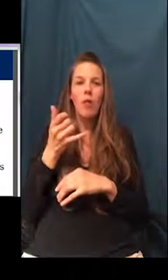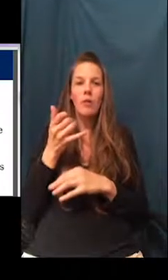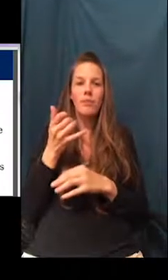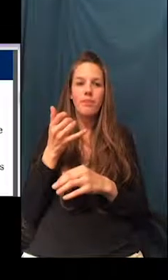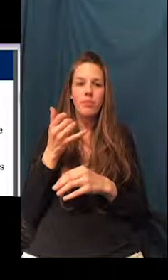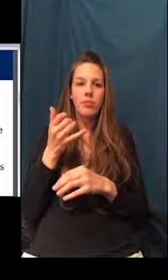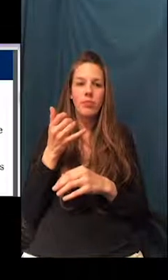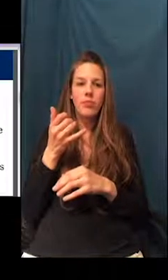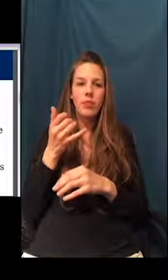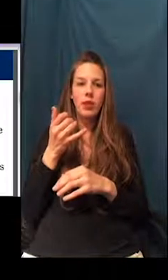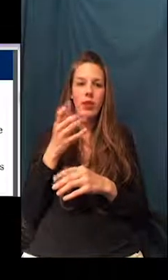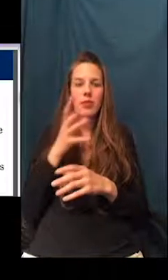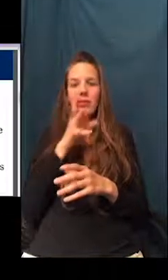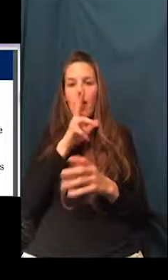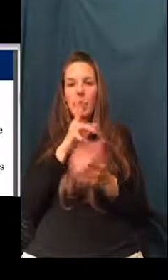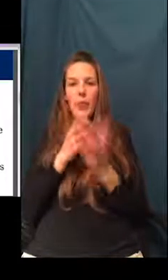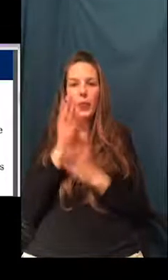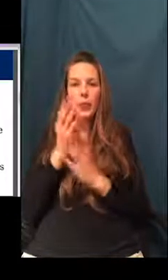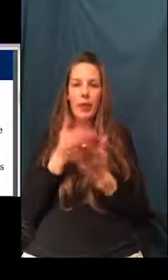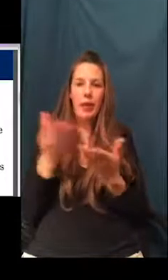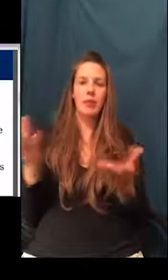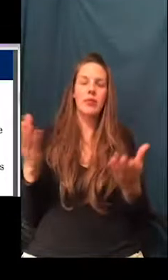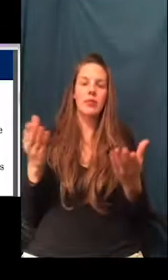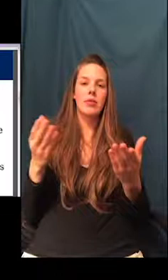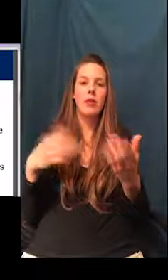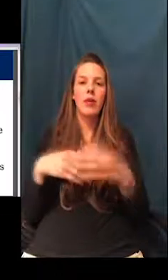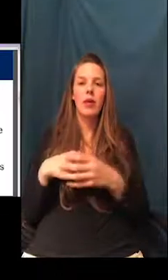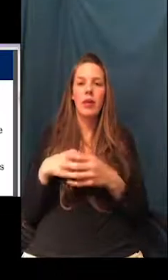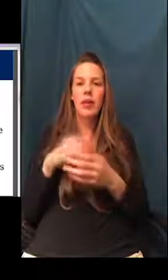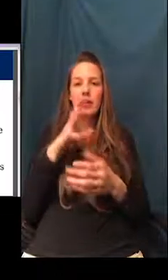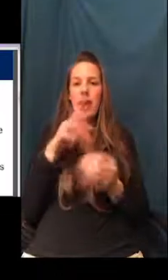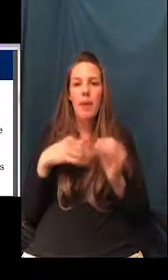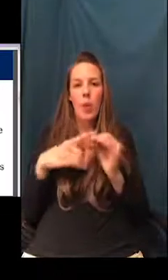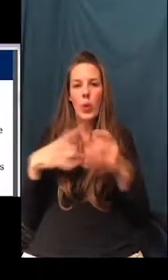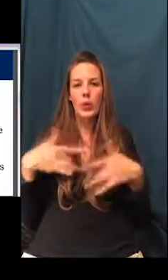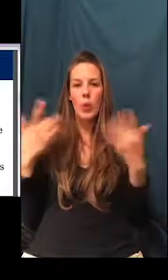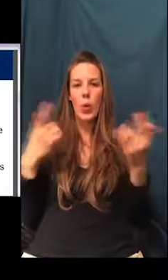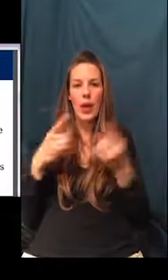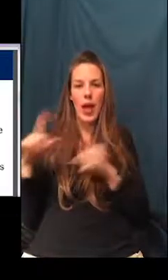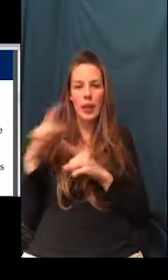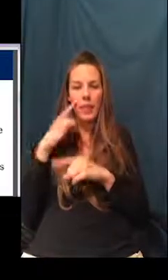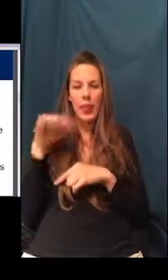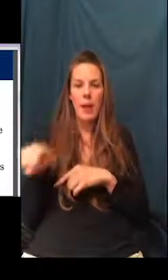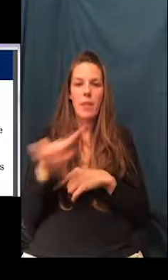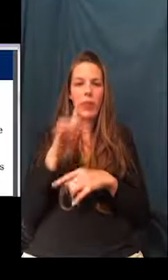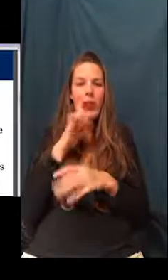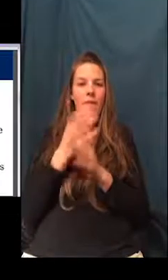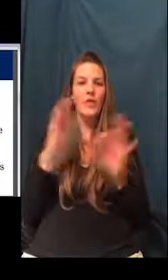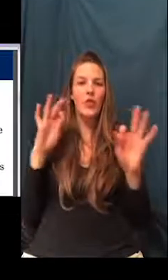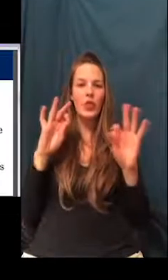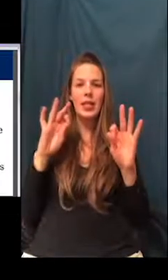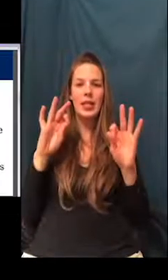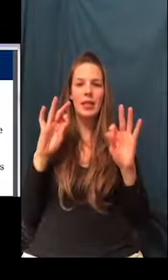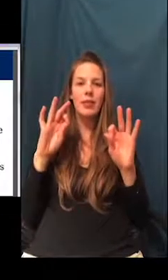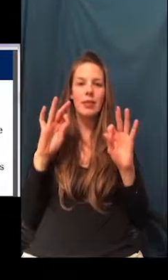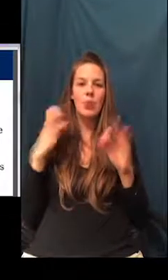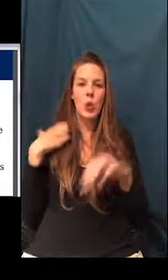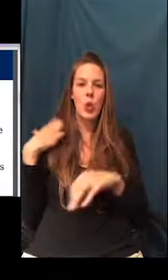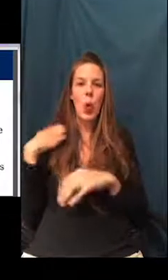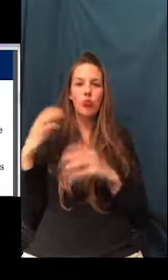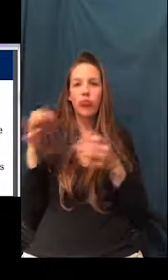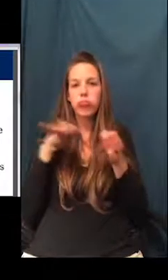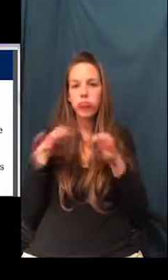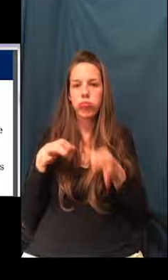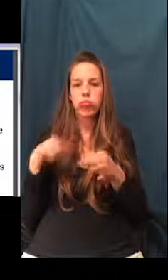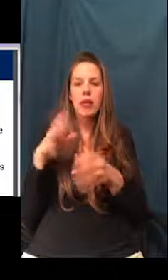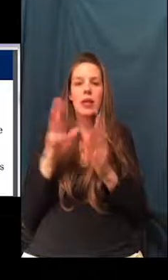of talk through some things and kind of talk about what's going on for them, there's a free initial coaching session that